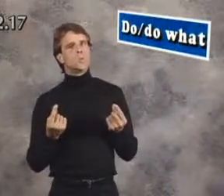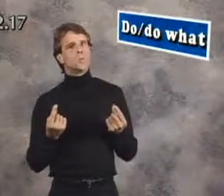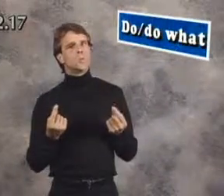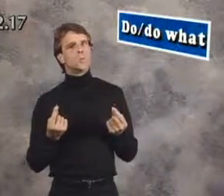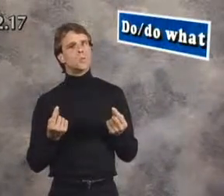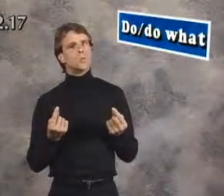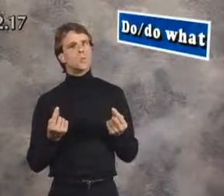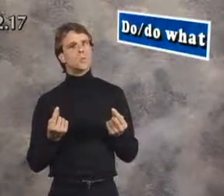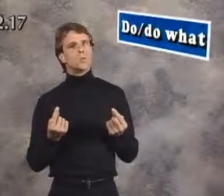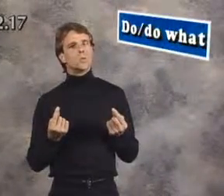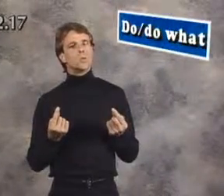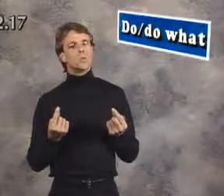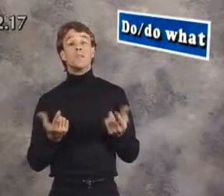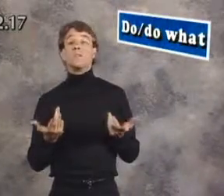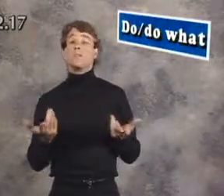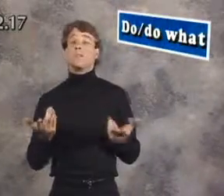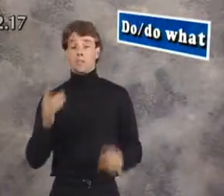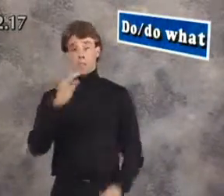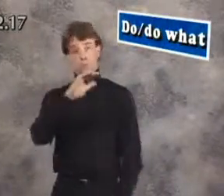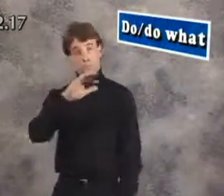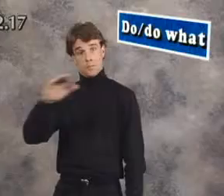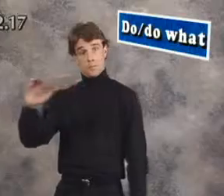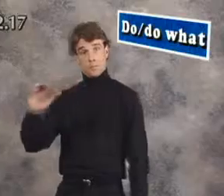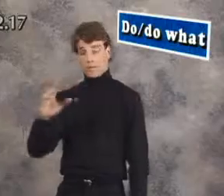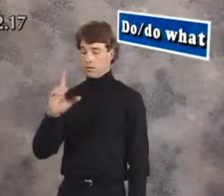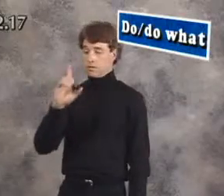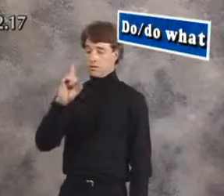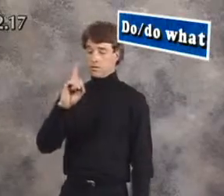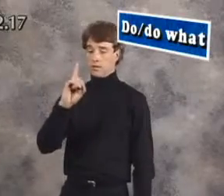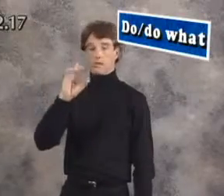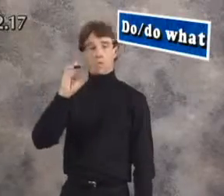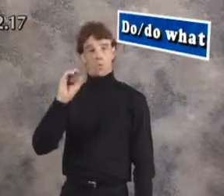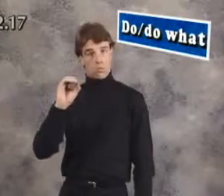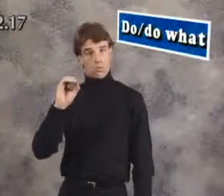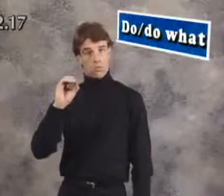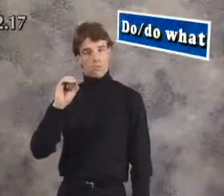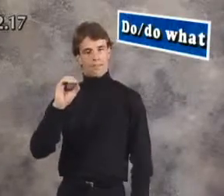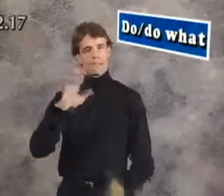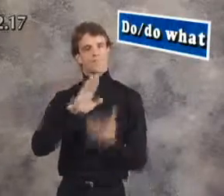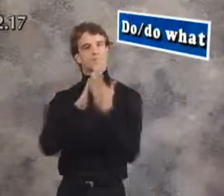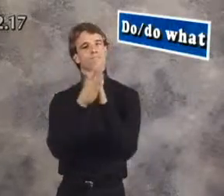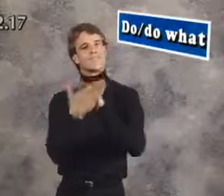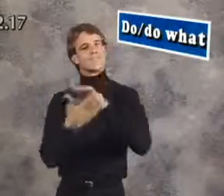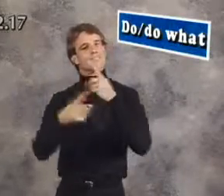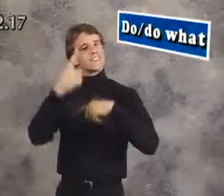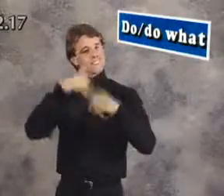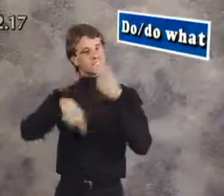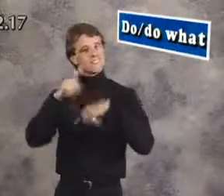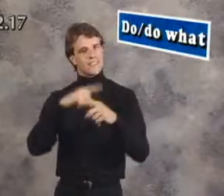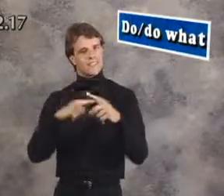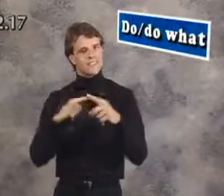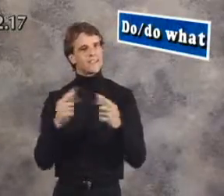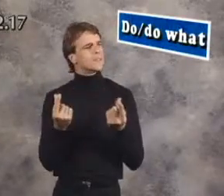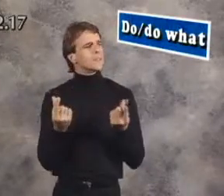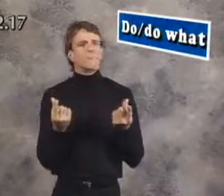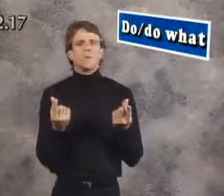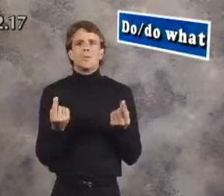Do. Do what? This sign started out as a finger-spelled word, D-O, and has evolved into a